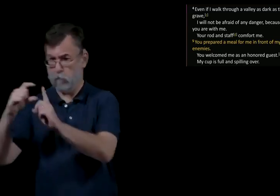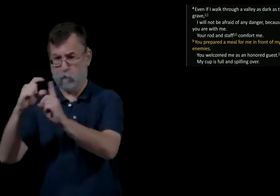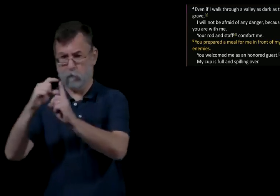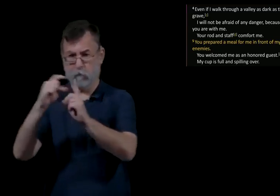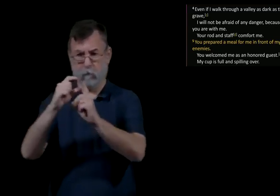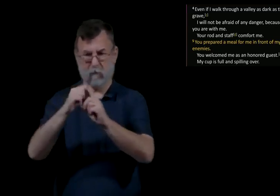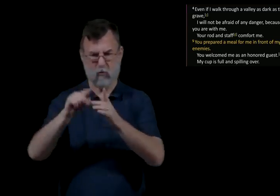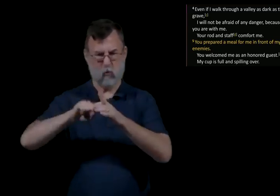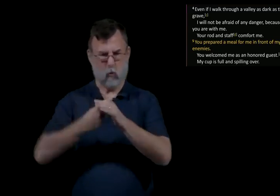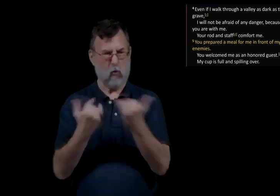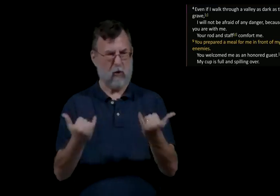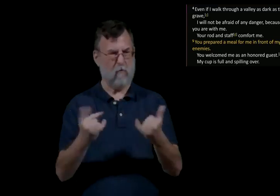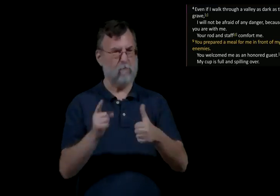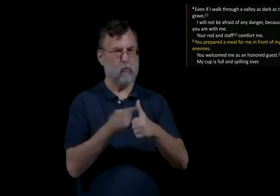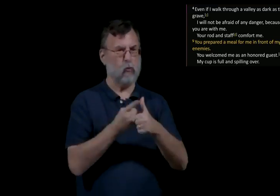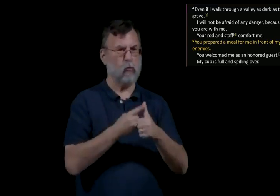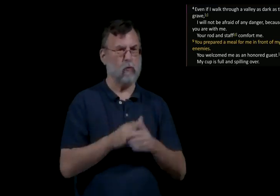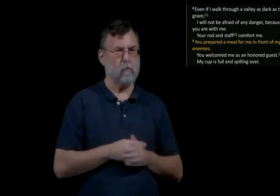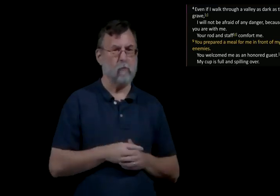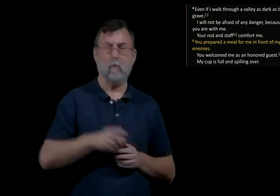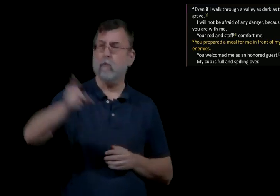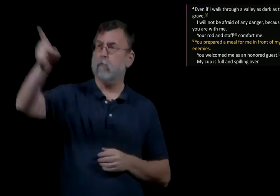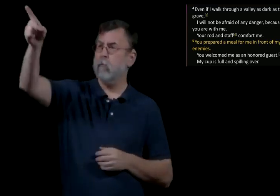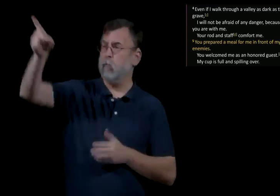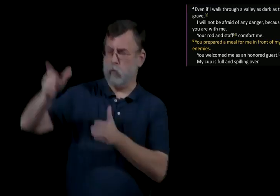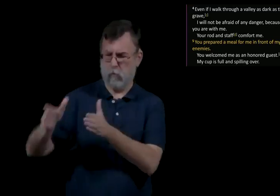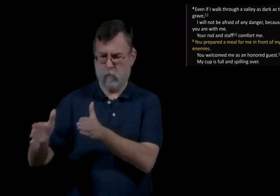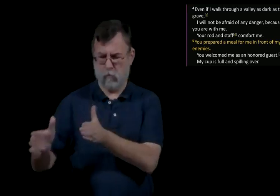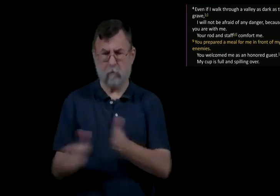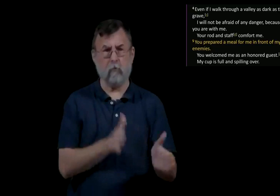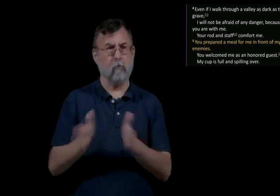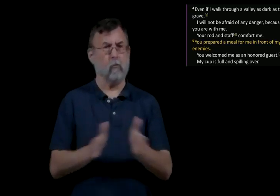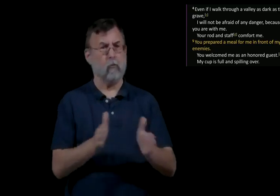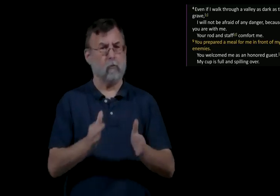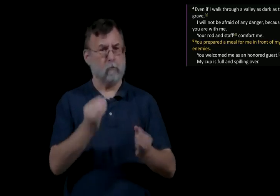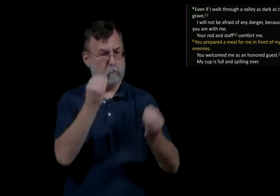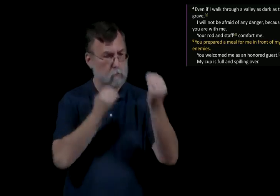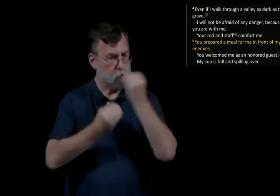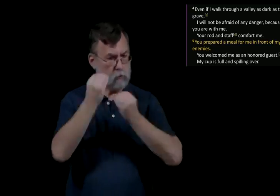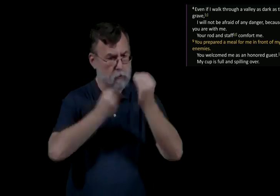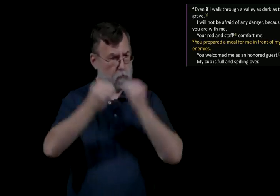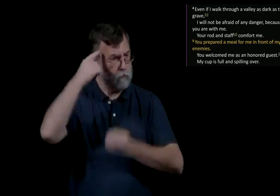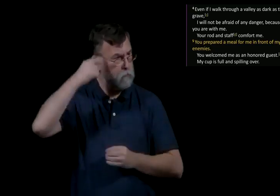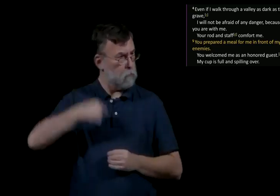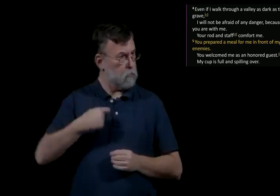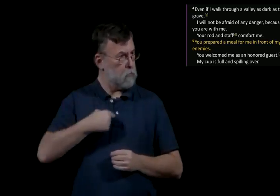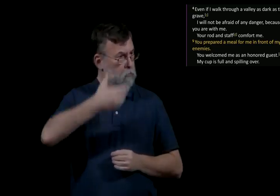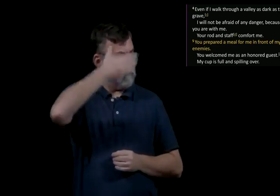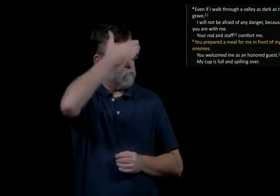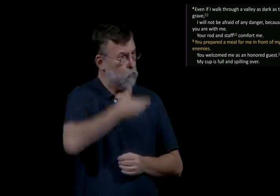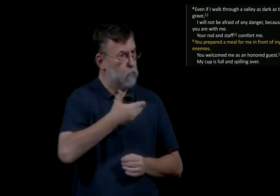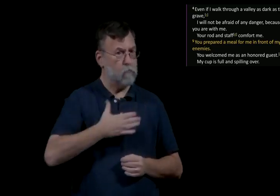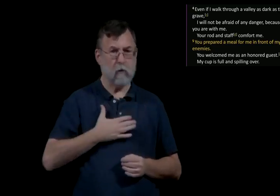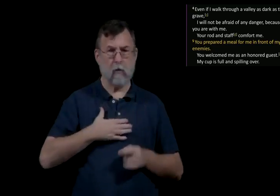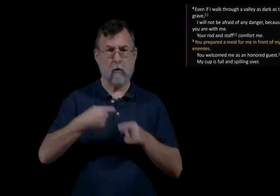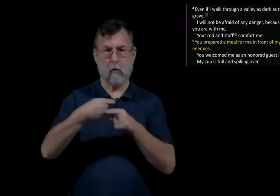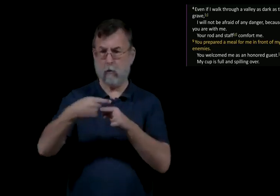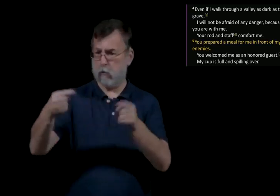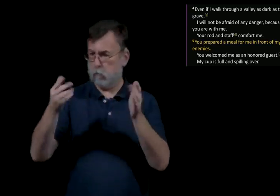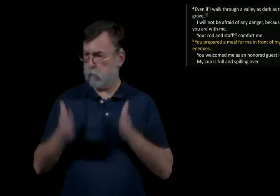See the part I have highlighted in yellow? That's verse number five. It says, you prepare a meal for me in front of